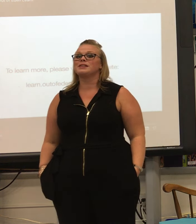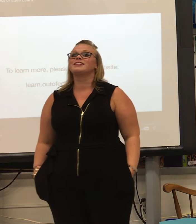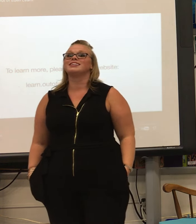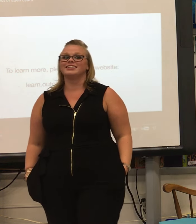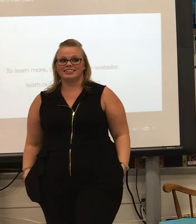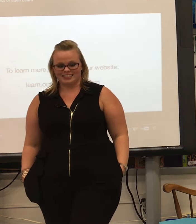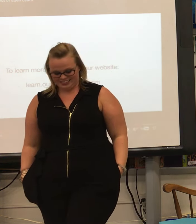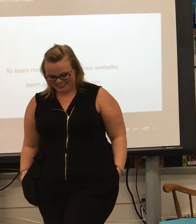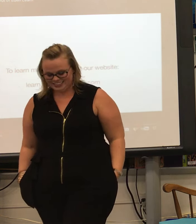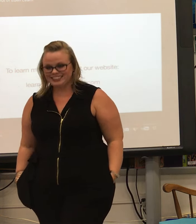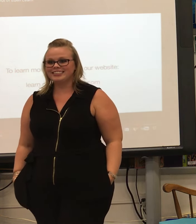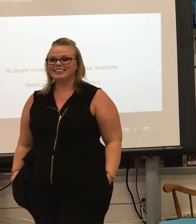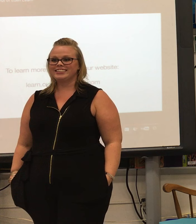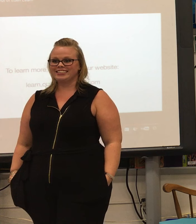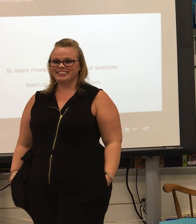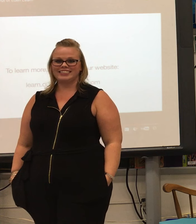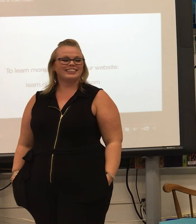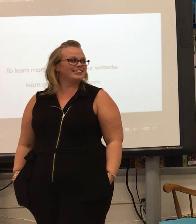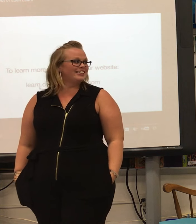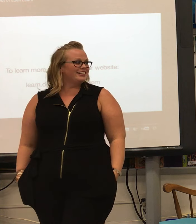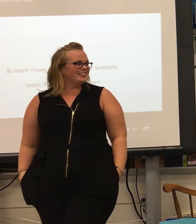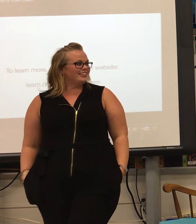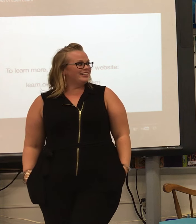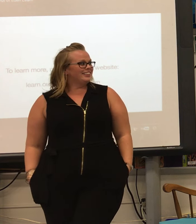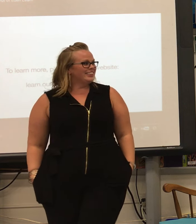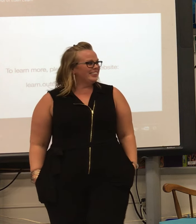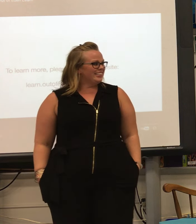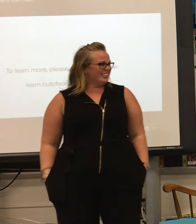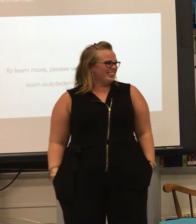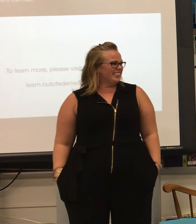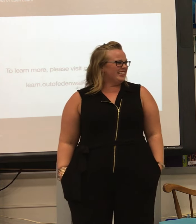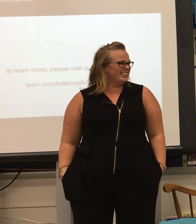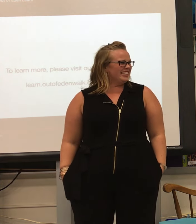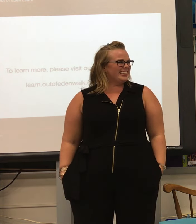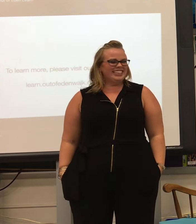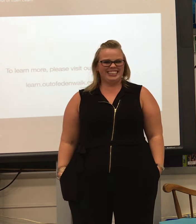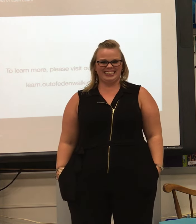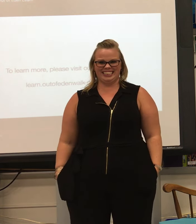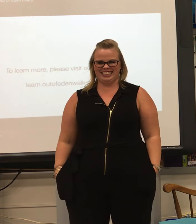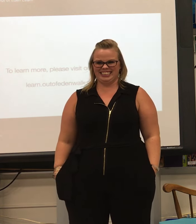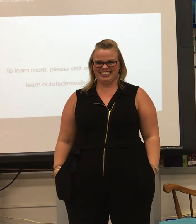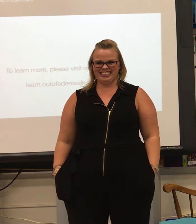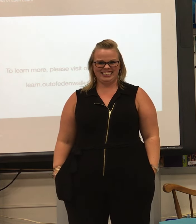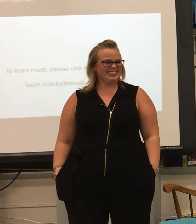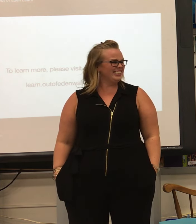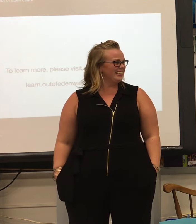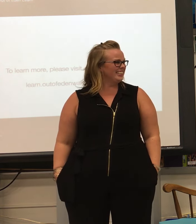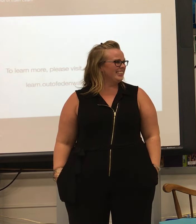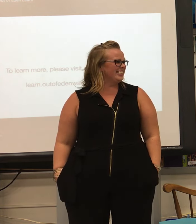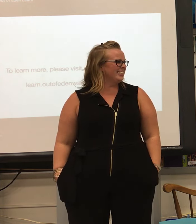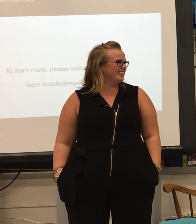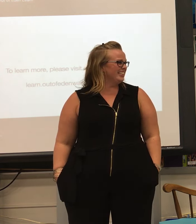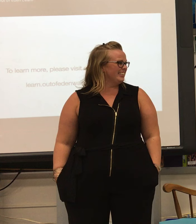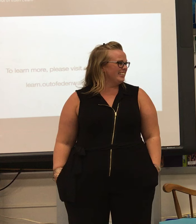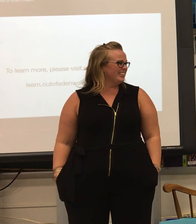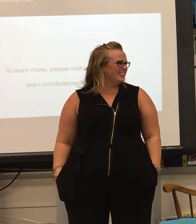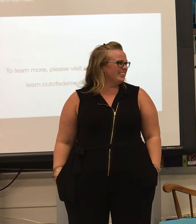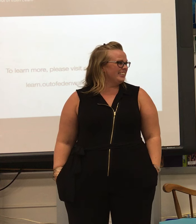last year, and I am not an interpretive person. I am math, science, like, matter of fact, the mentality is get it done, let's move